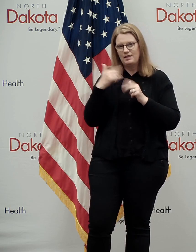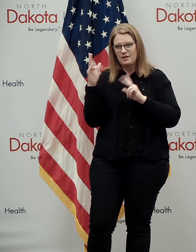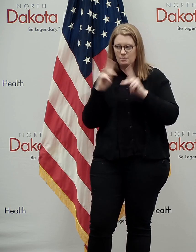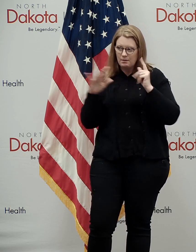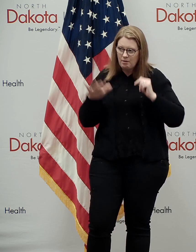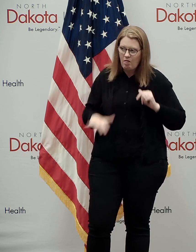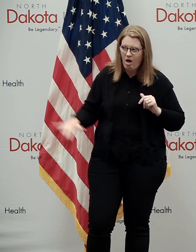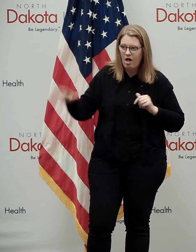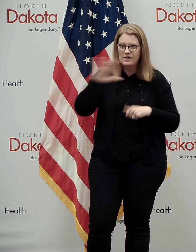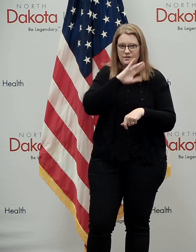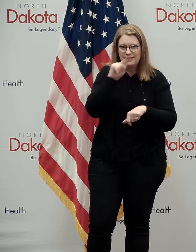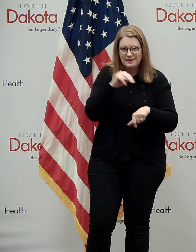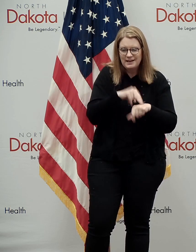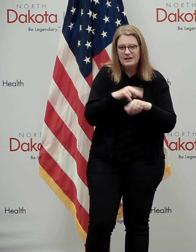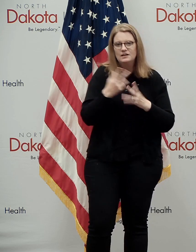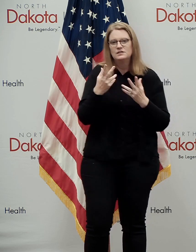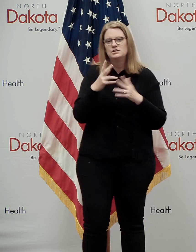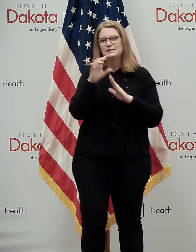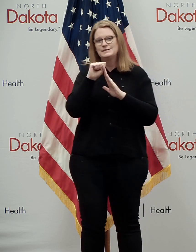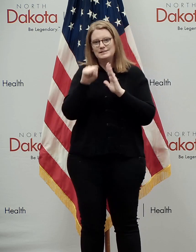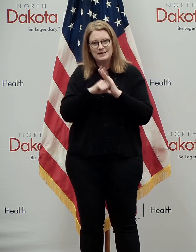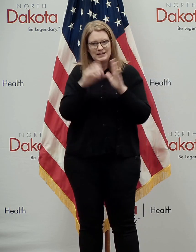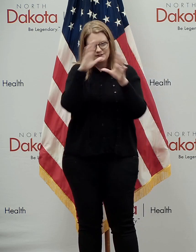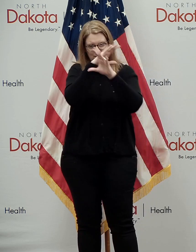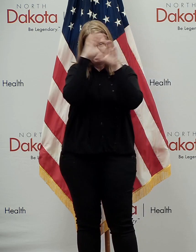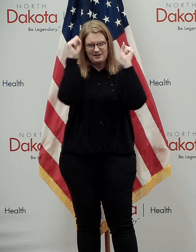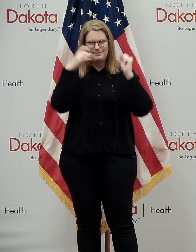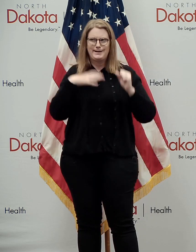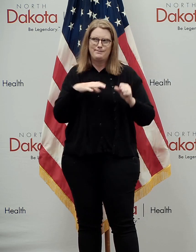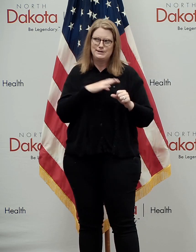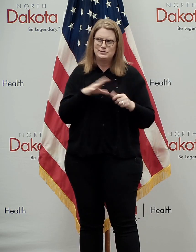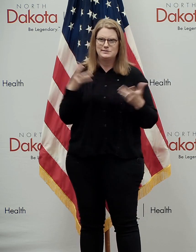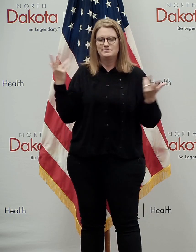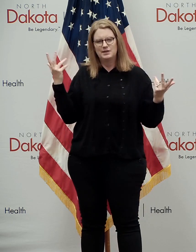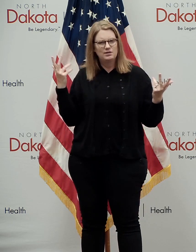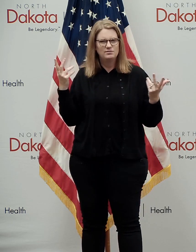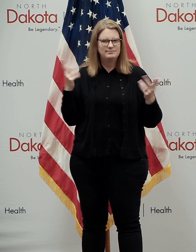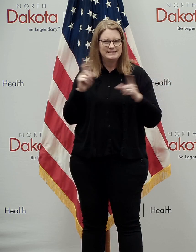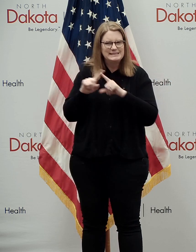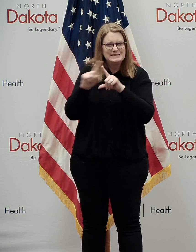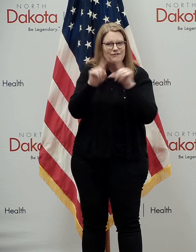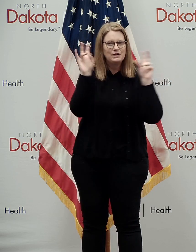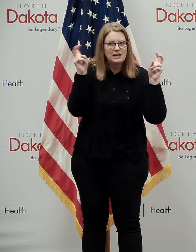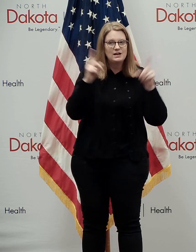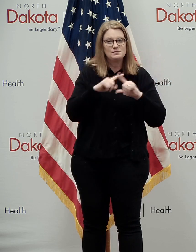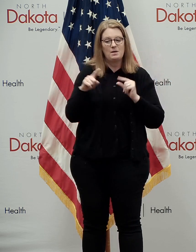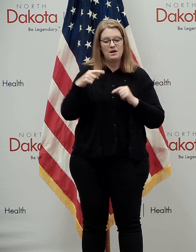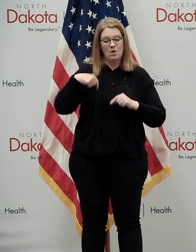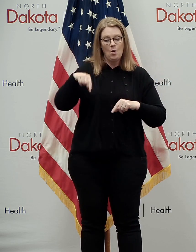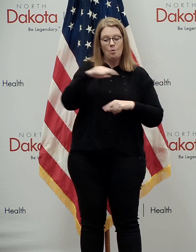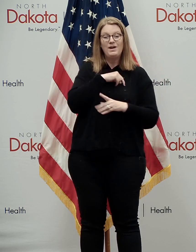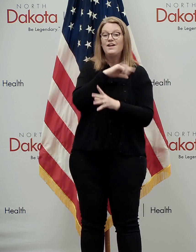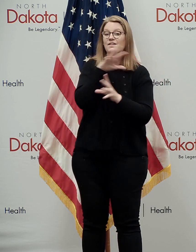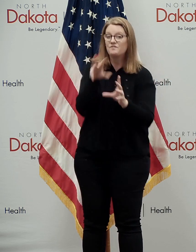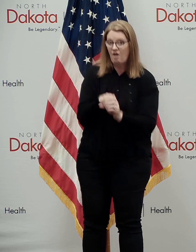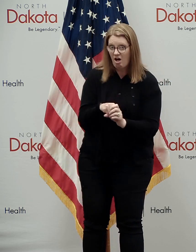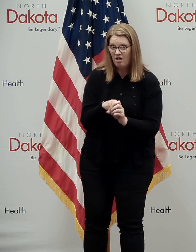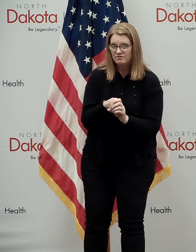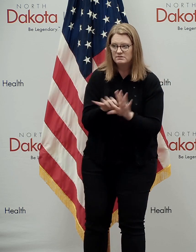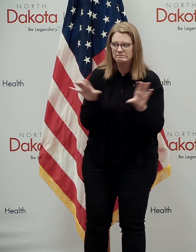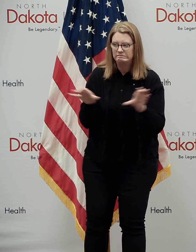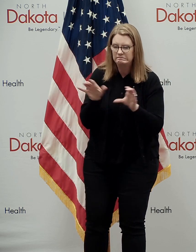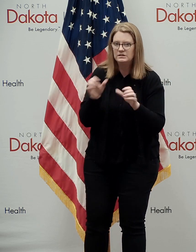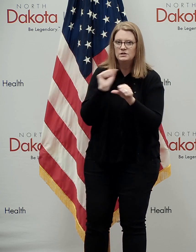secretaries of education, state superintendents, commissioners, whatever their title might be in other states, we're very active in working with our